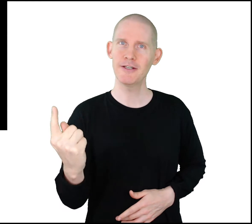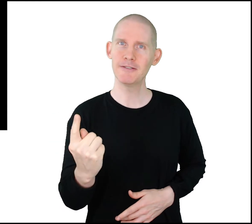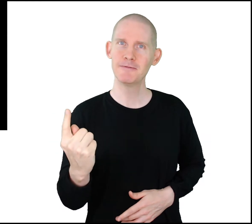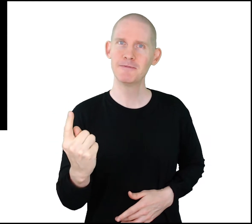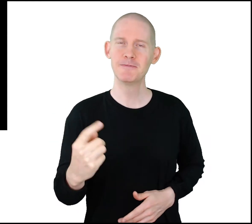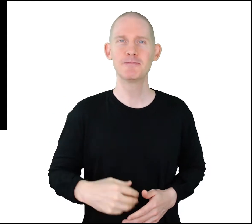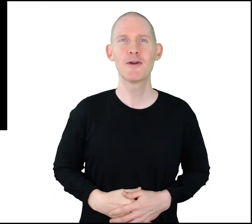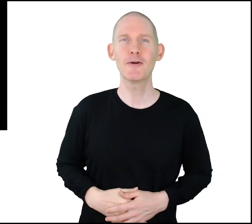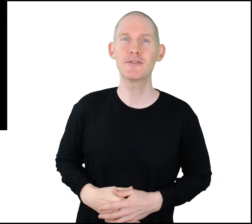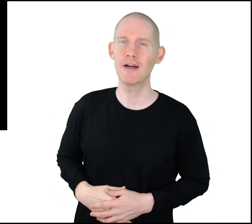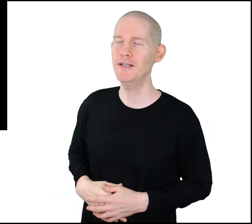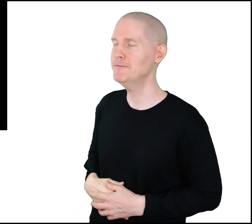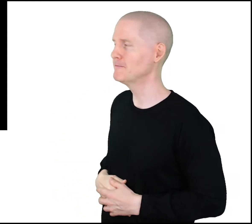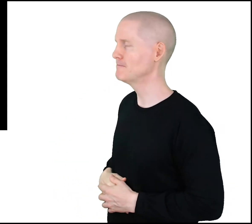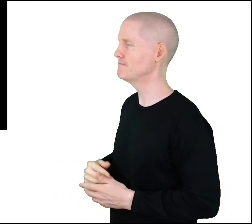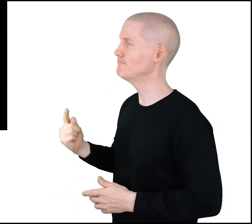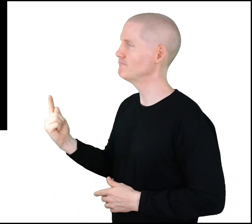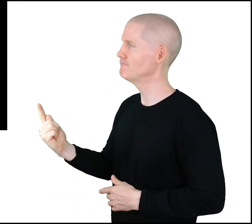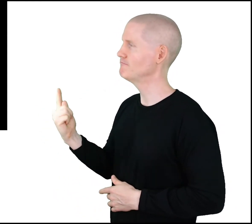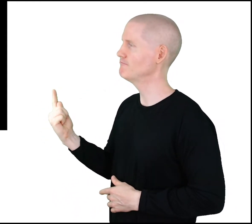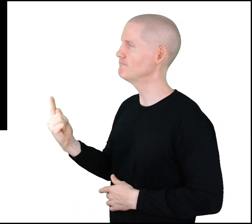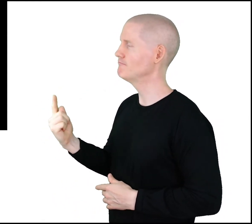Single. From the side.